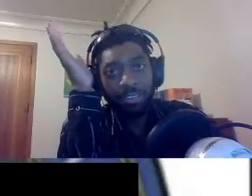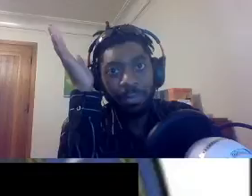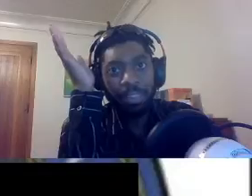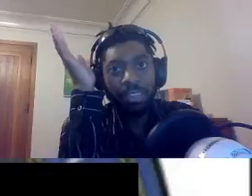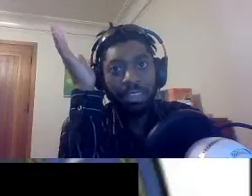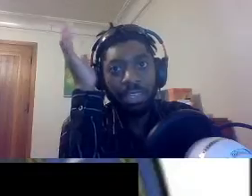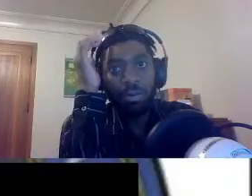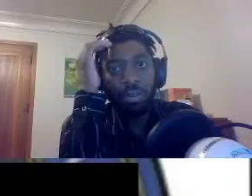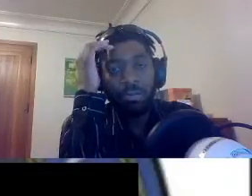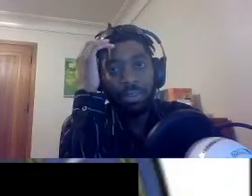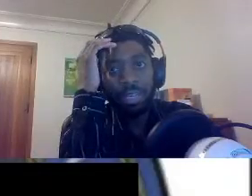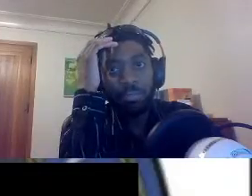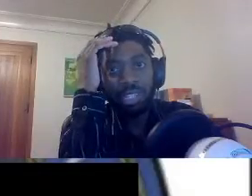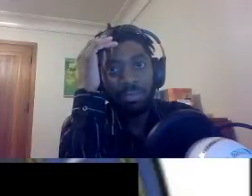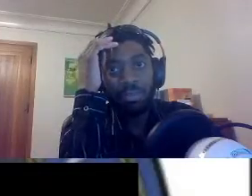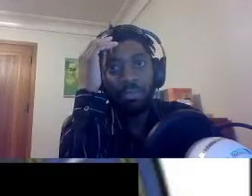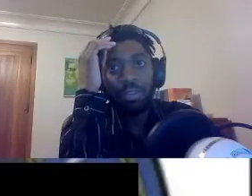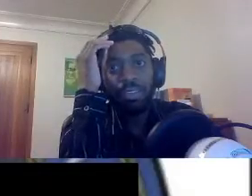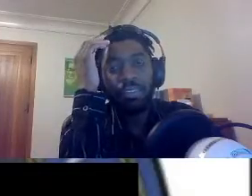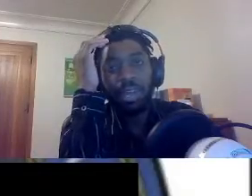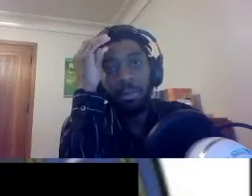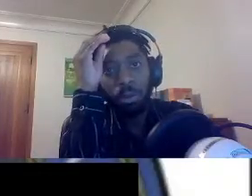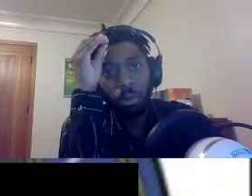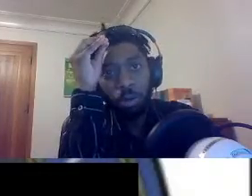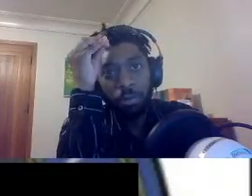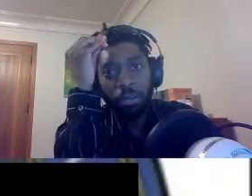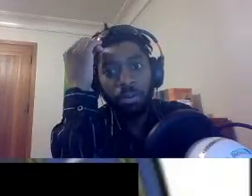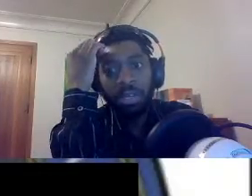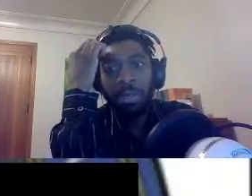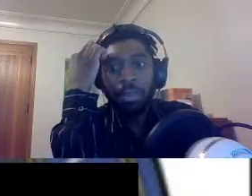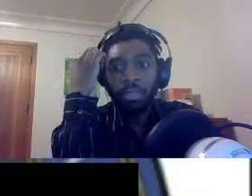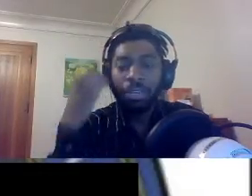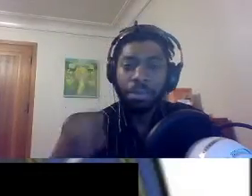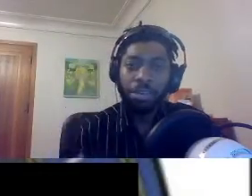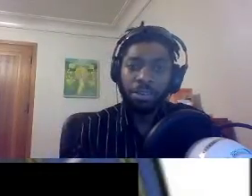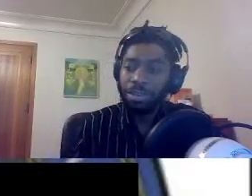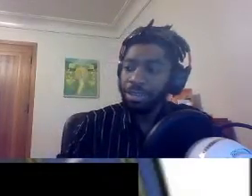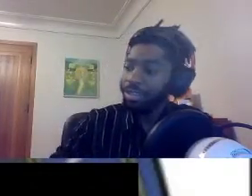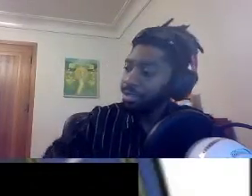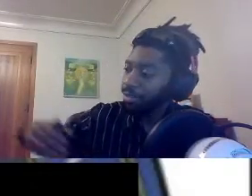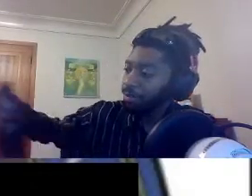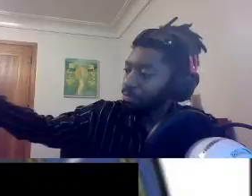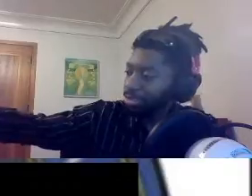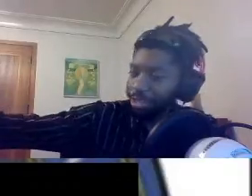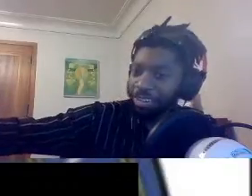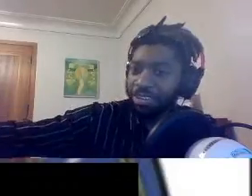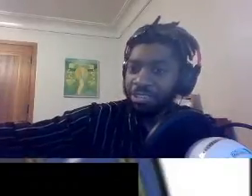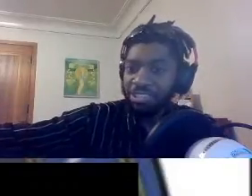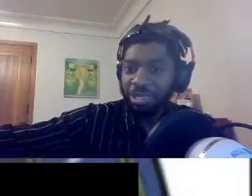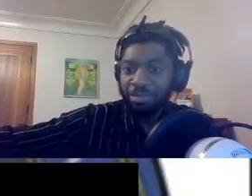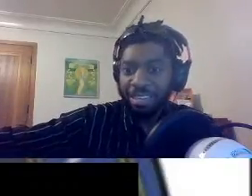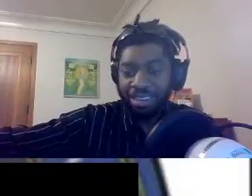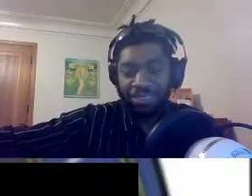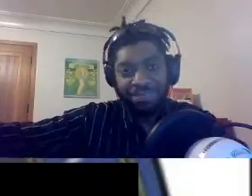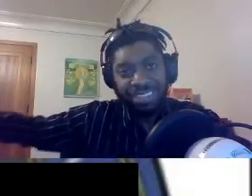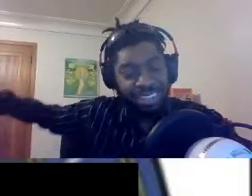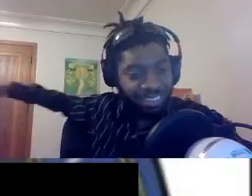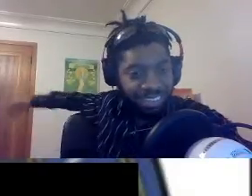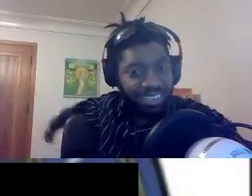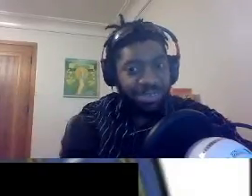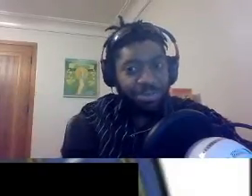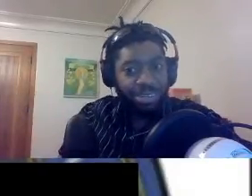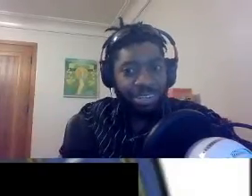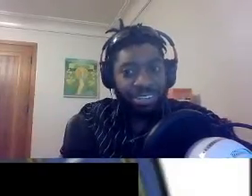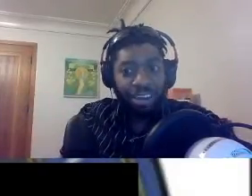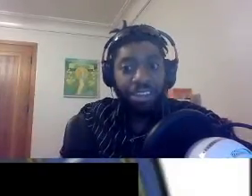Murin. He used to be the CEO of MGM Resorts. That is now Bill Hornbuckle. But the thing about Uncle Jim now is